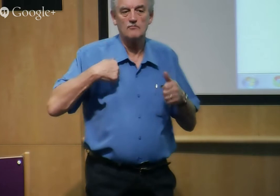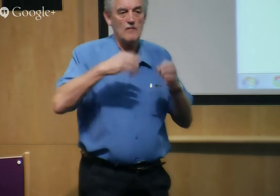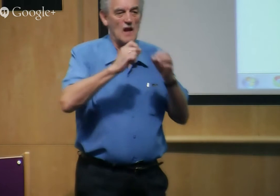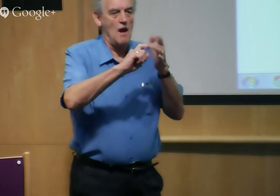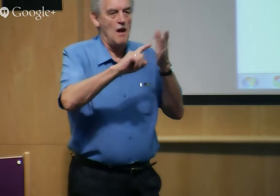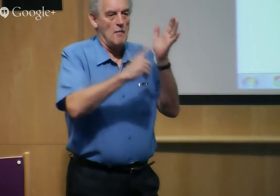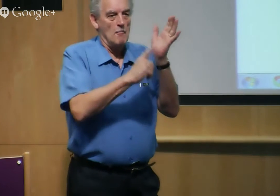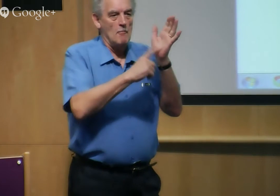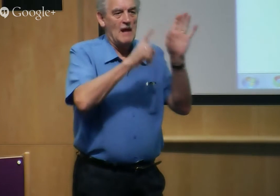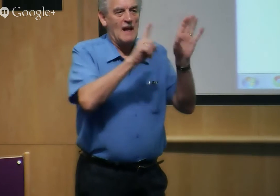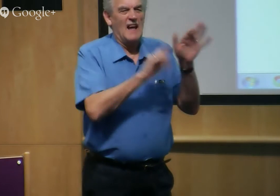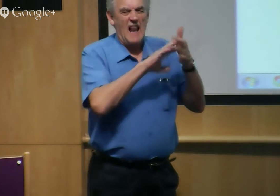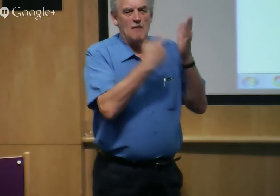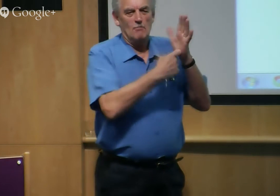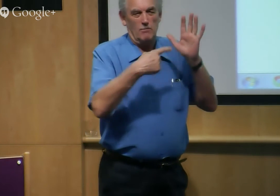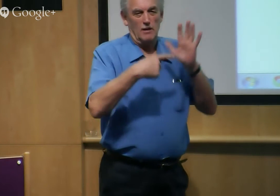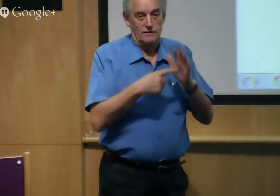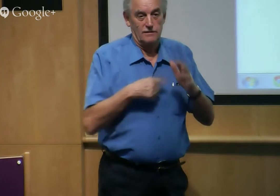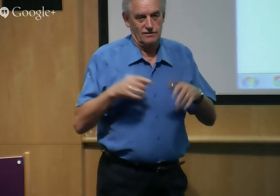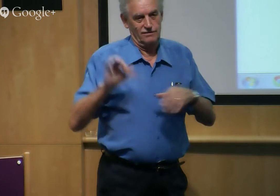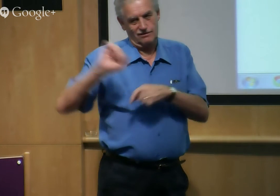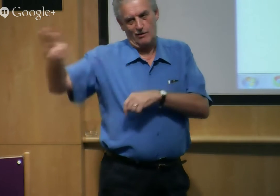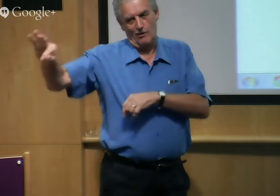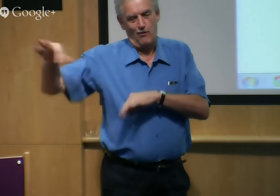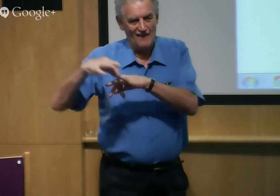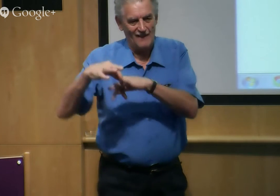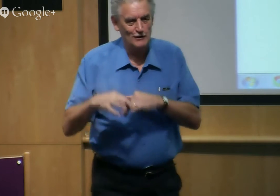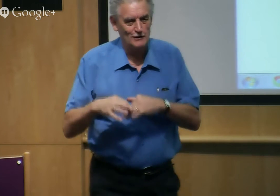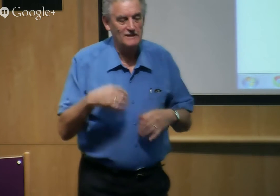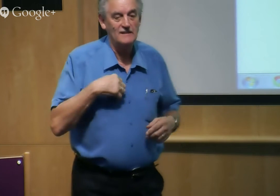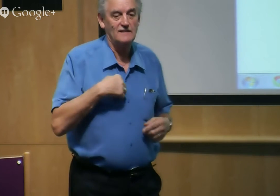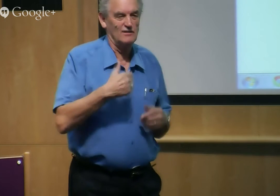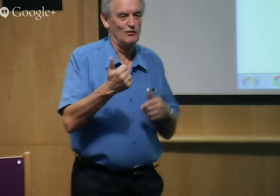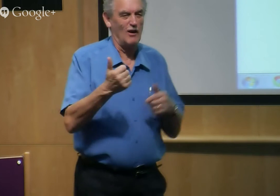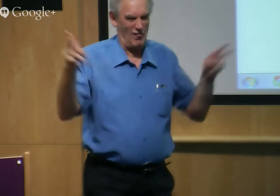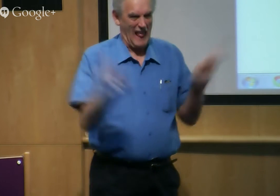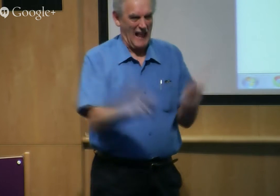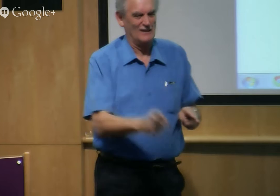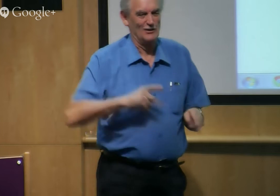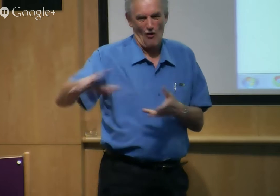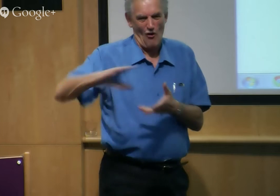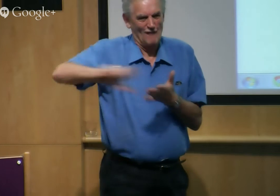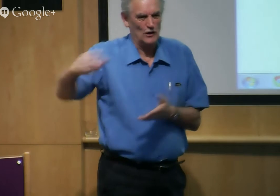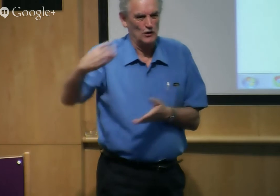Hello everybody, I'm Billy Lambert. I'm the husband she's just been speaking about.